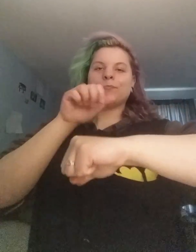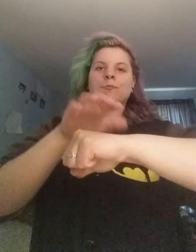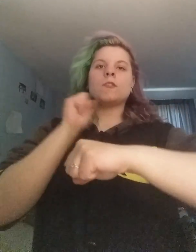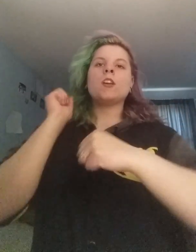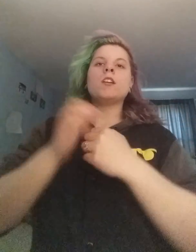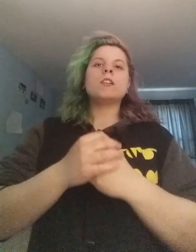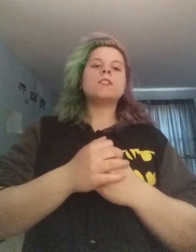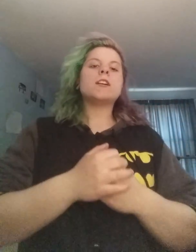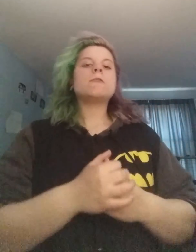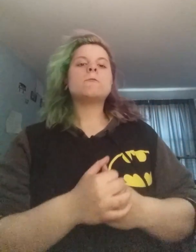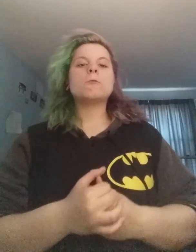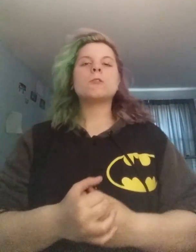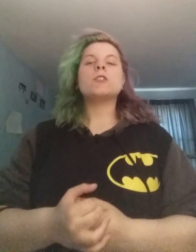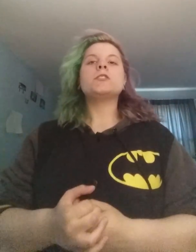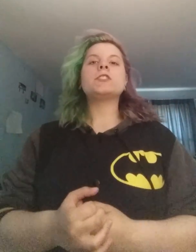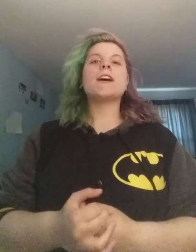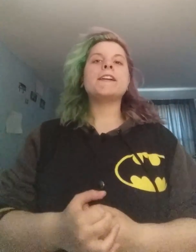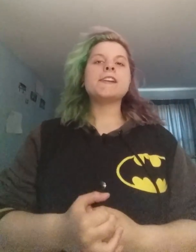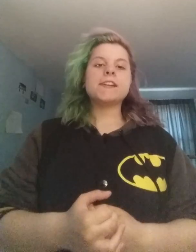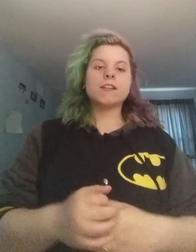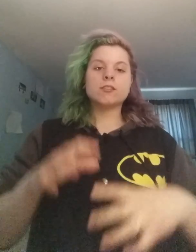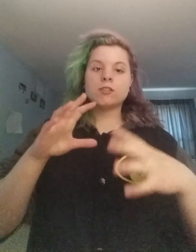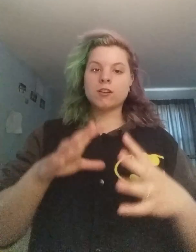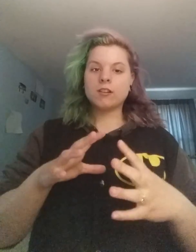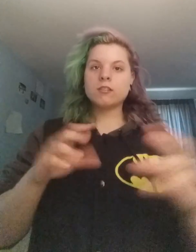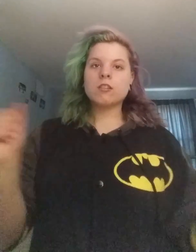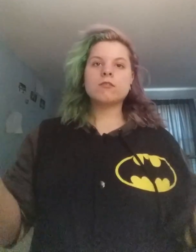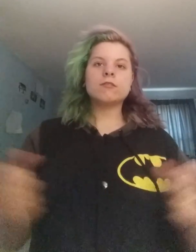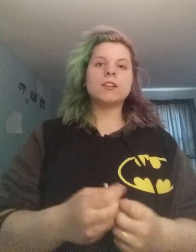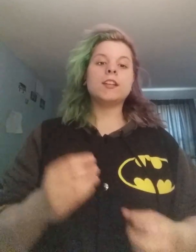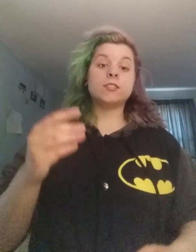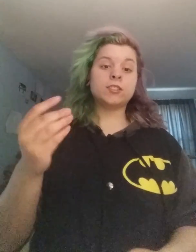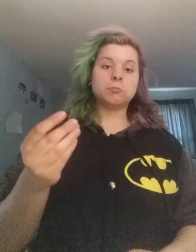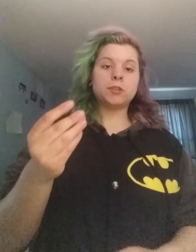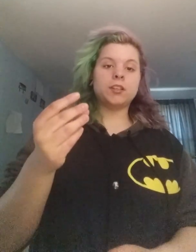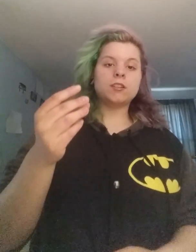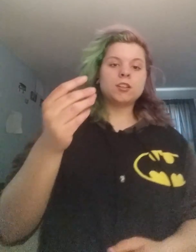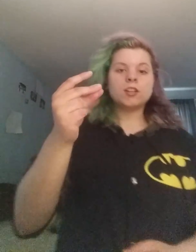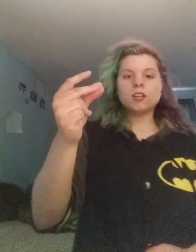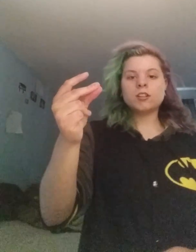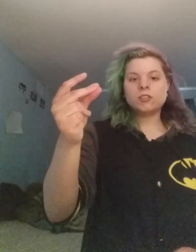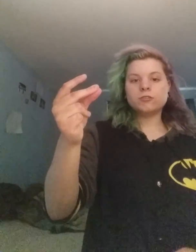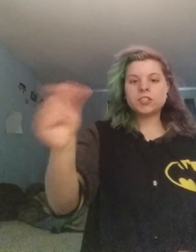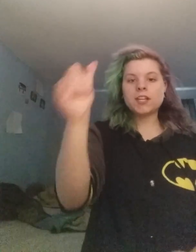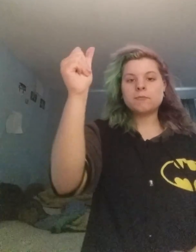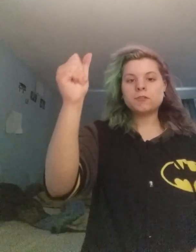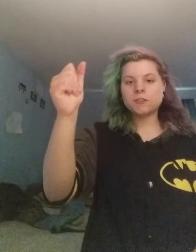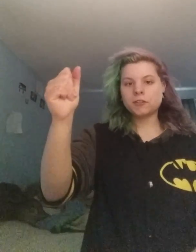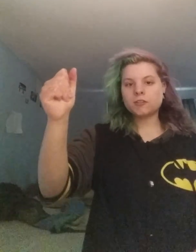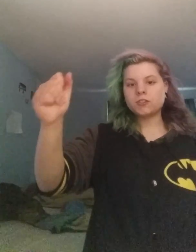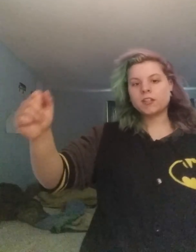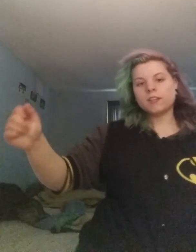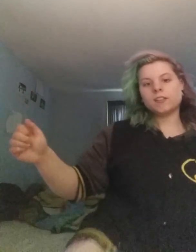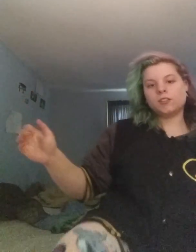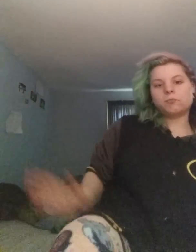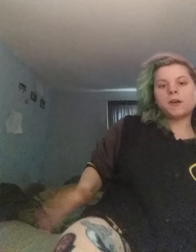now for signing dog it's simply you snap your fingers and then you